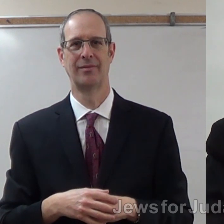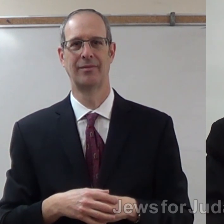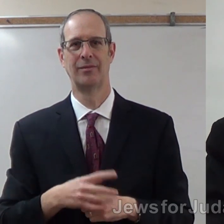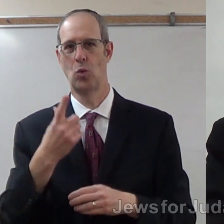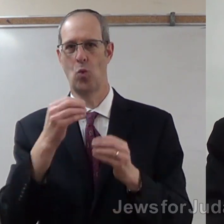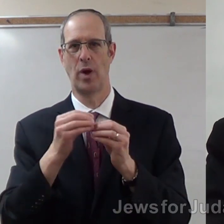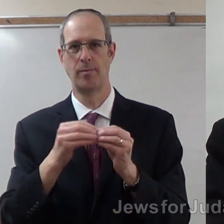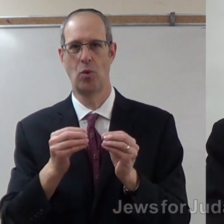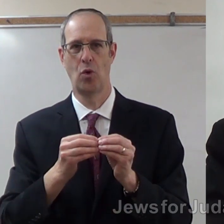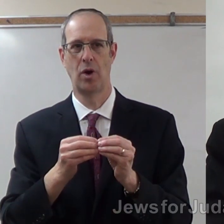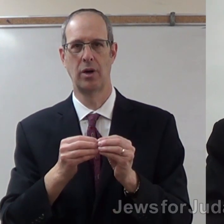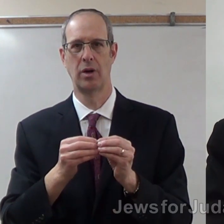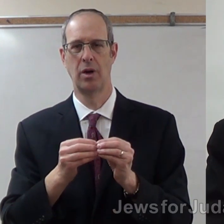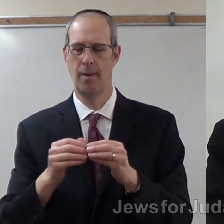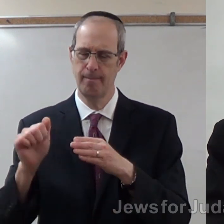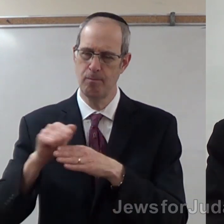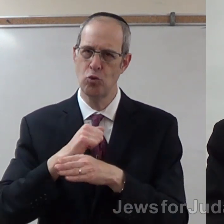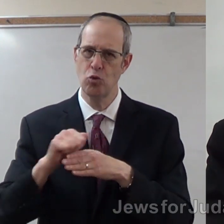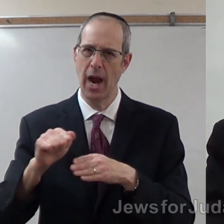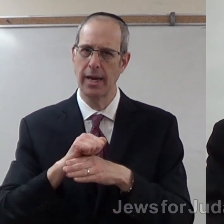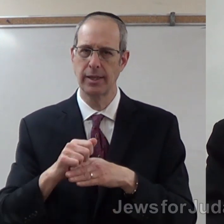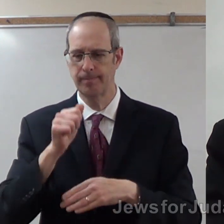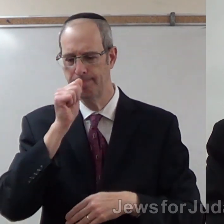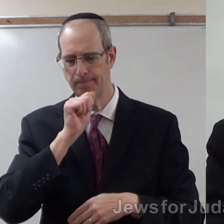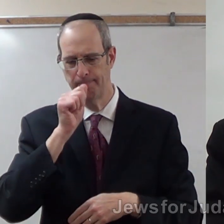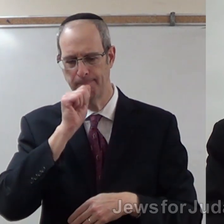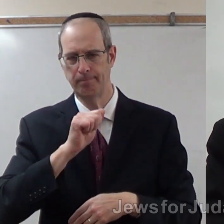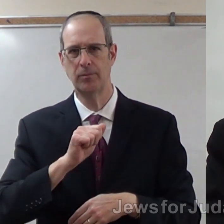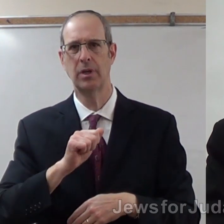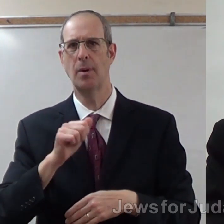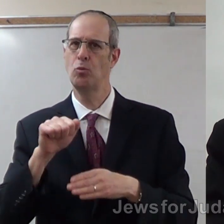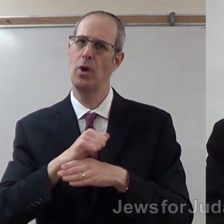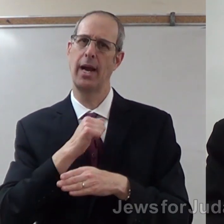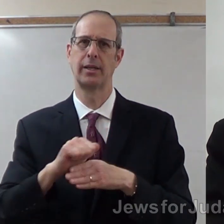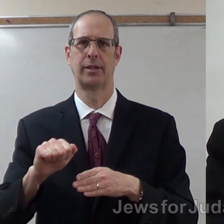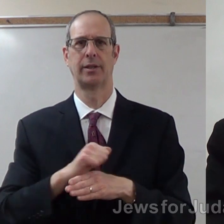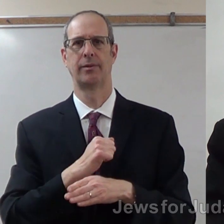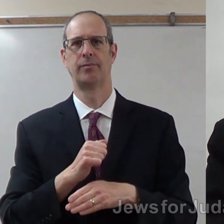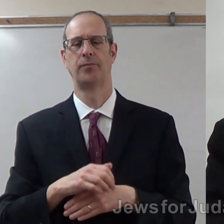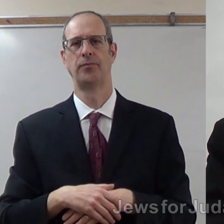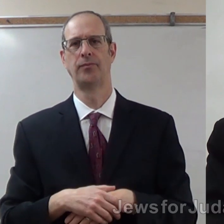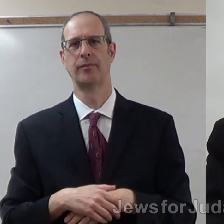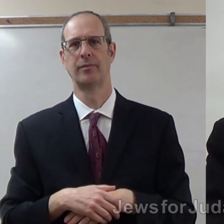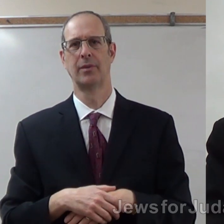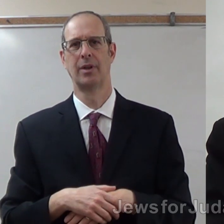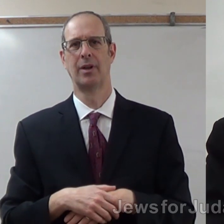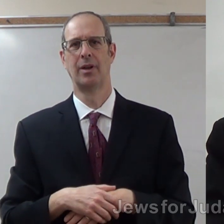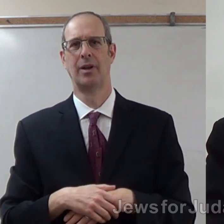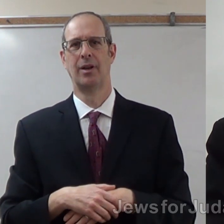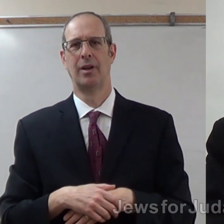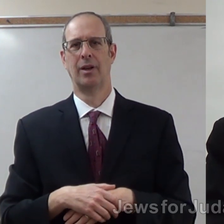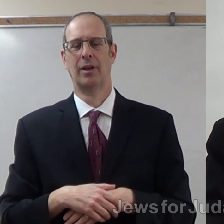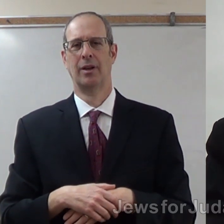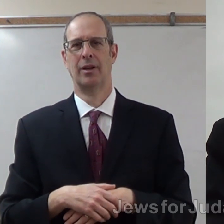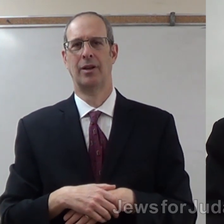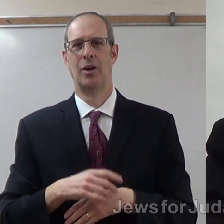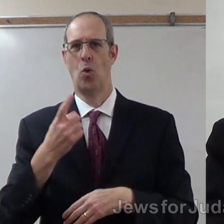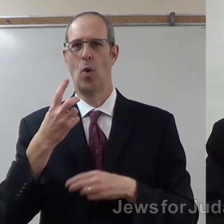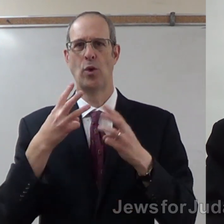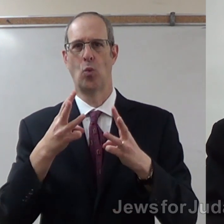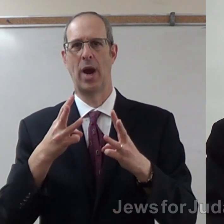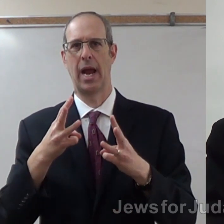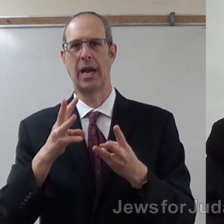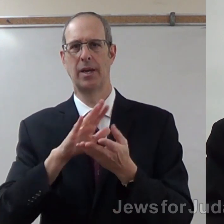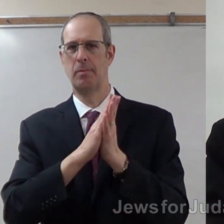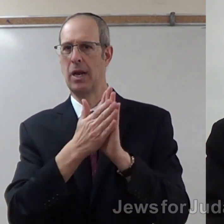Another thing to do is to practice being patient. Practice. You know, the only way we will